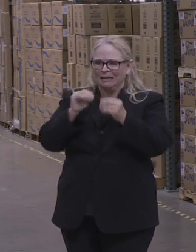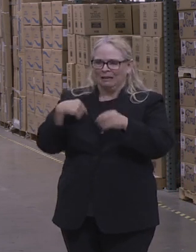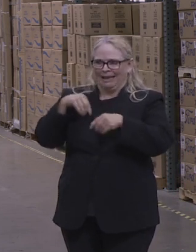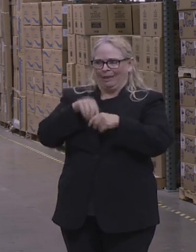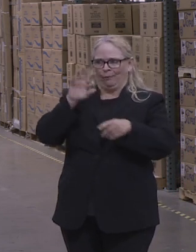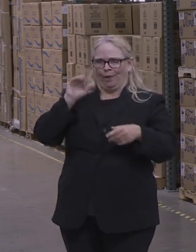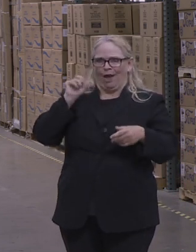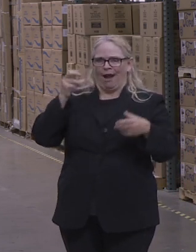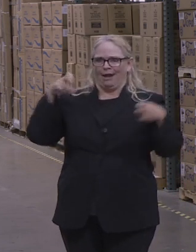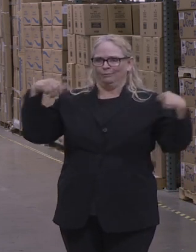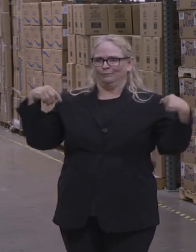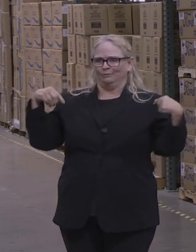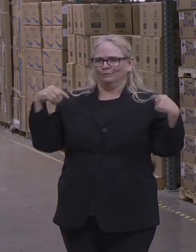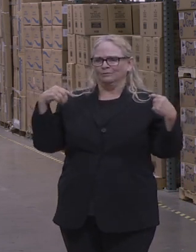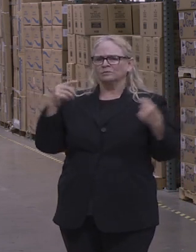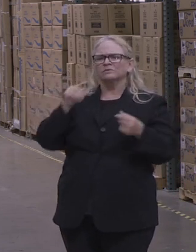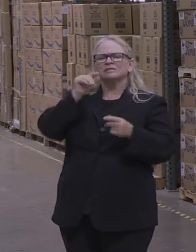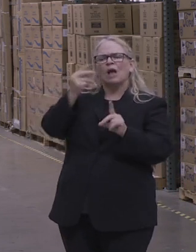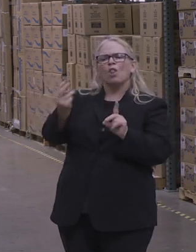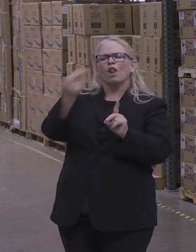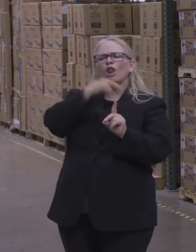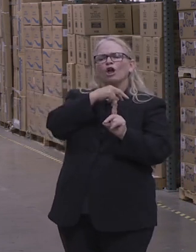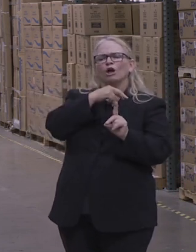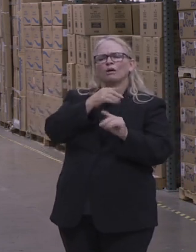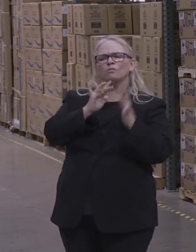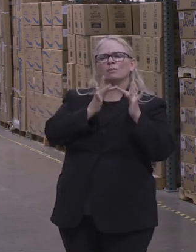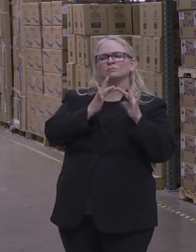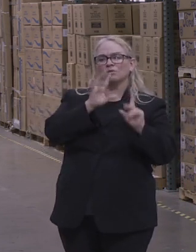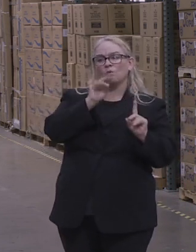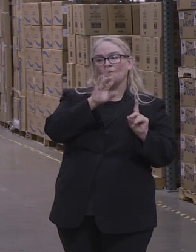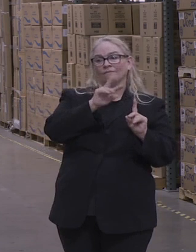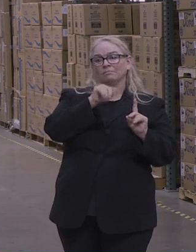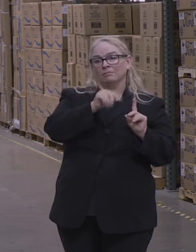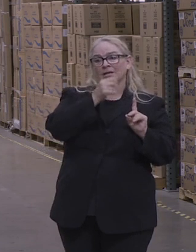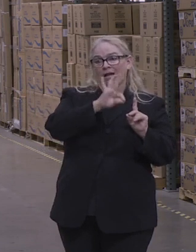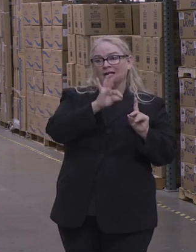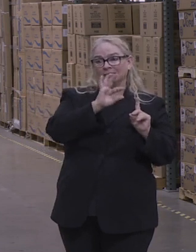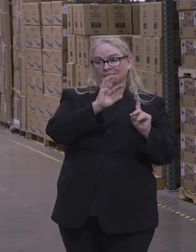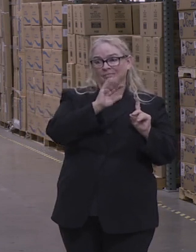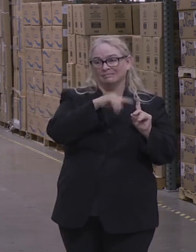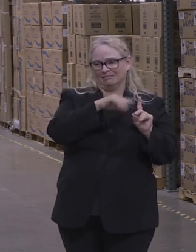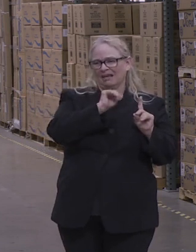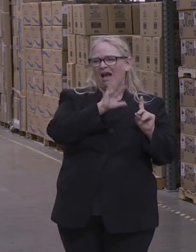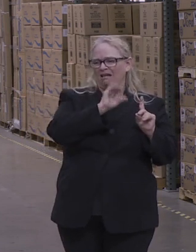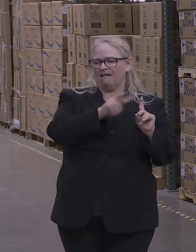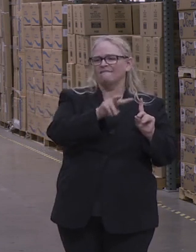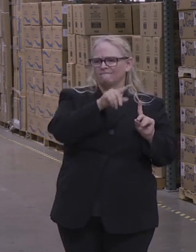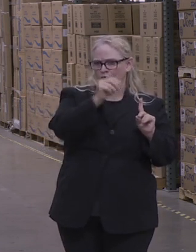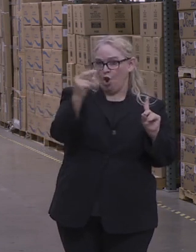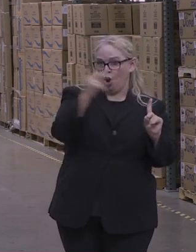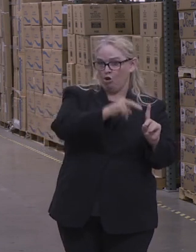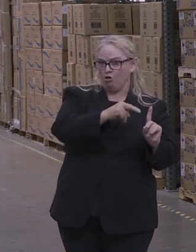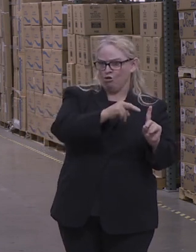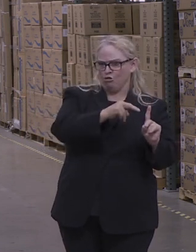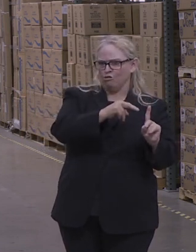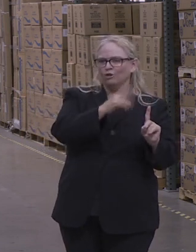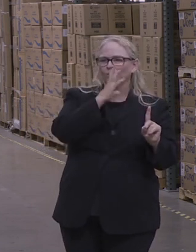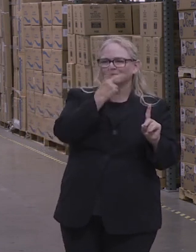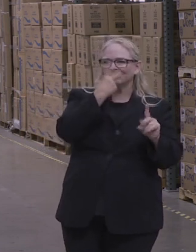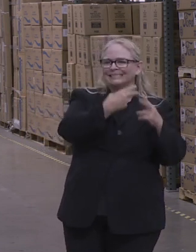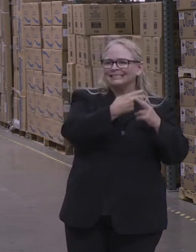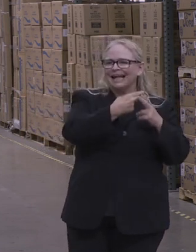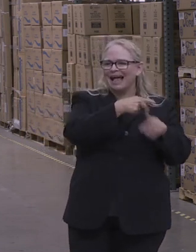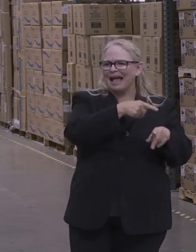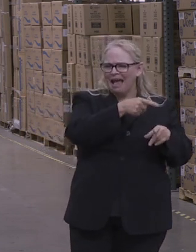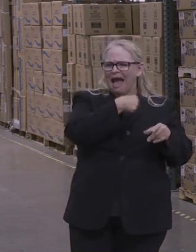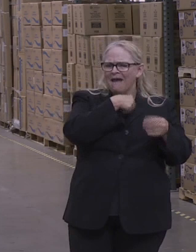if you go back, take a look, it's on the site. You can easily attach the specific presentation. You'll see a pie